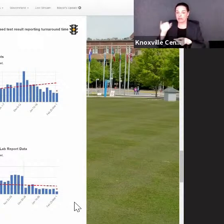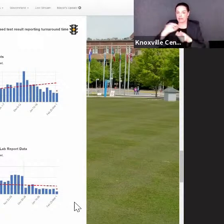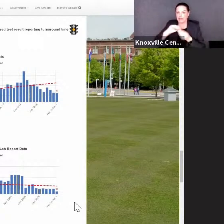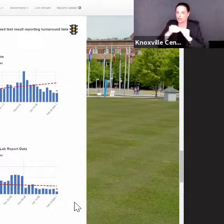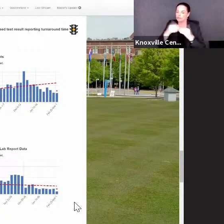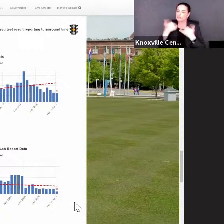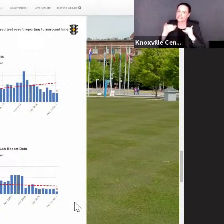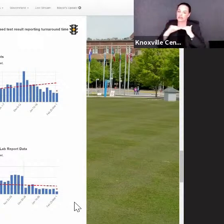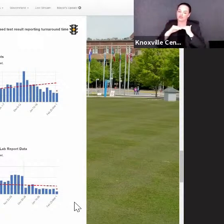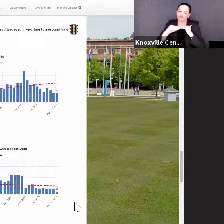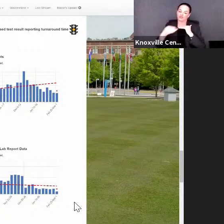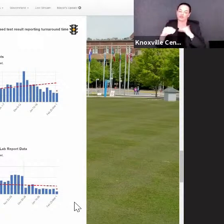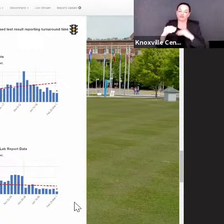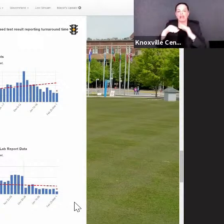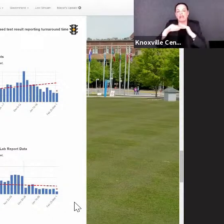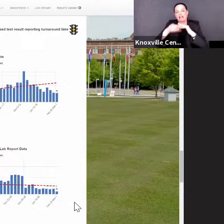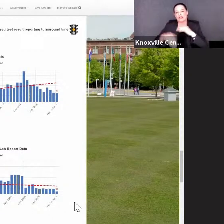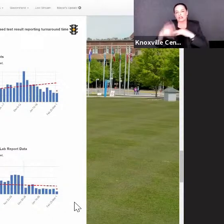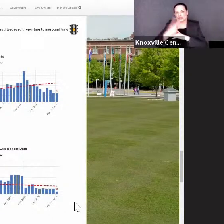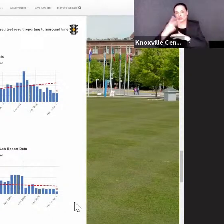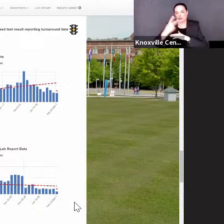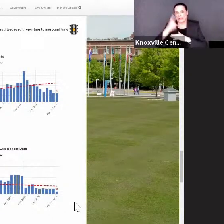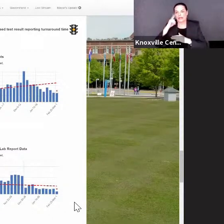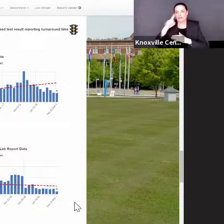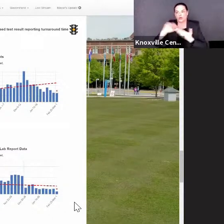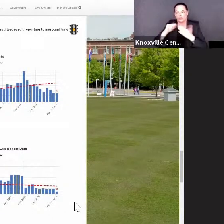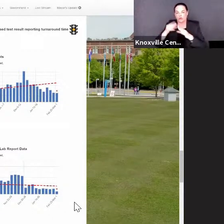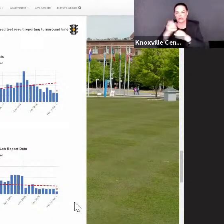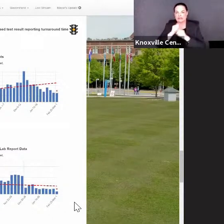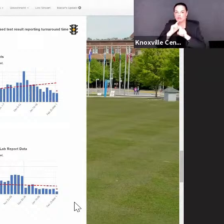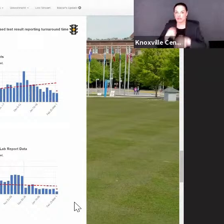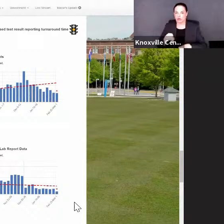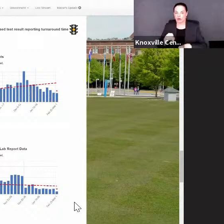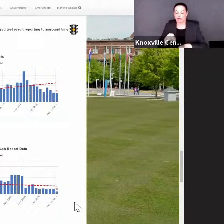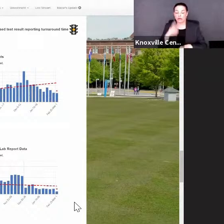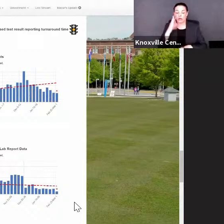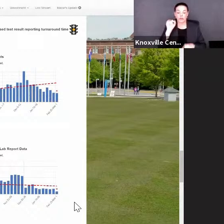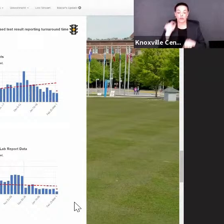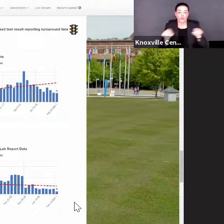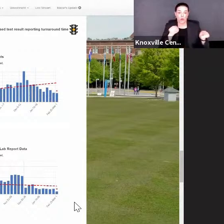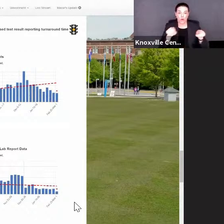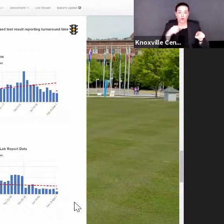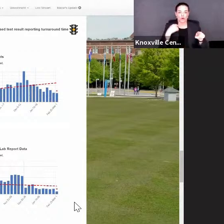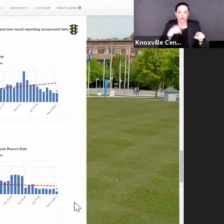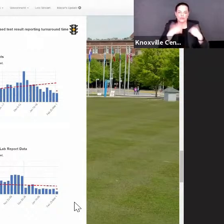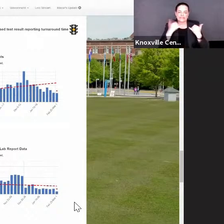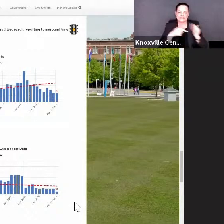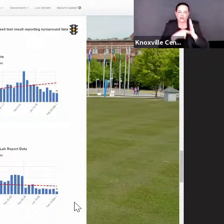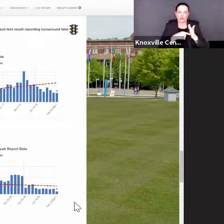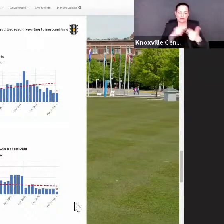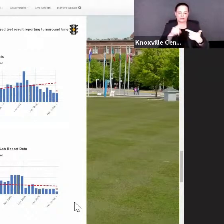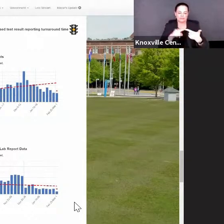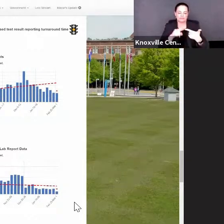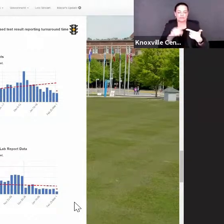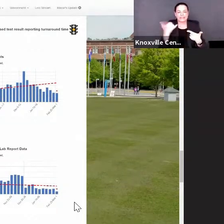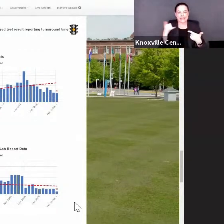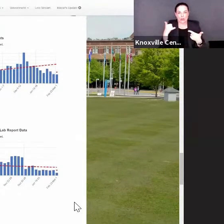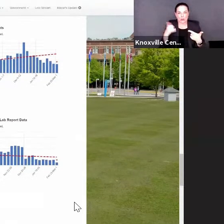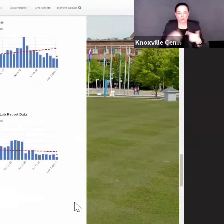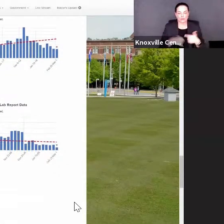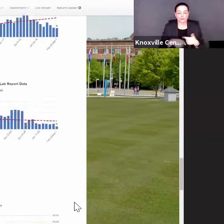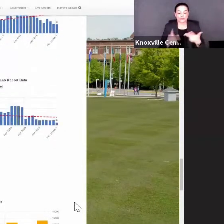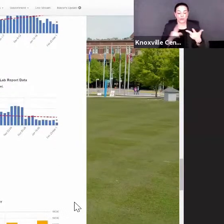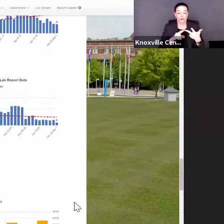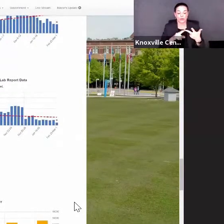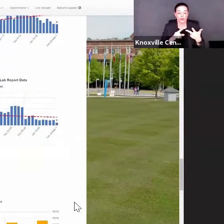be consistent at less than 2 days for the community. Because of these factors, we are still representing this benchmark as yellow. Our